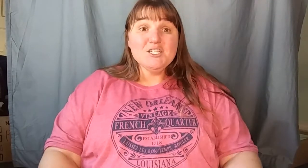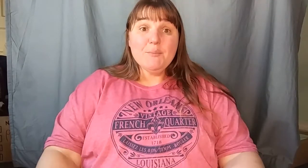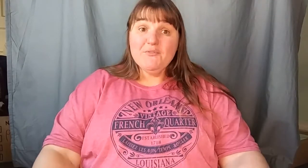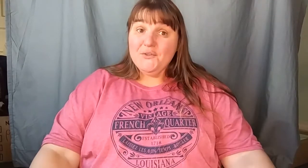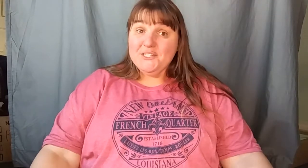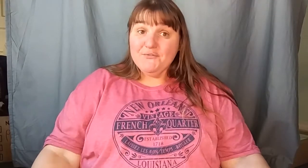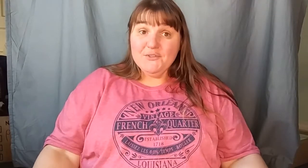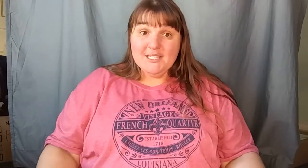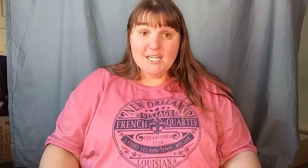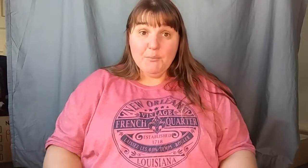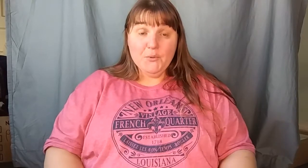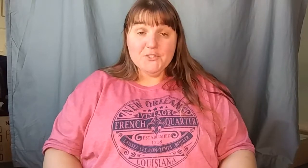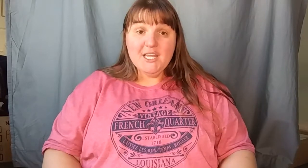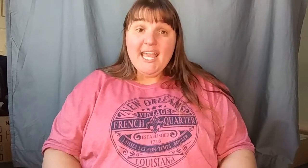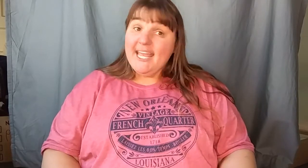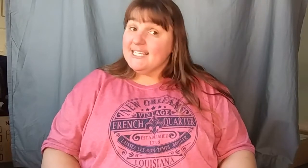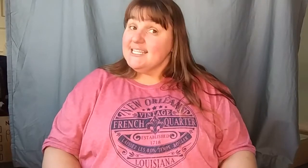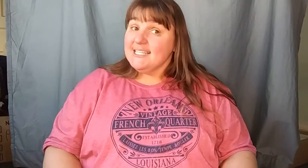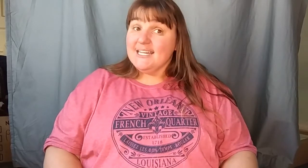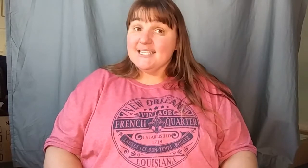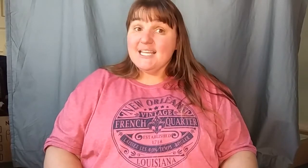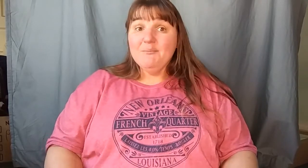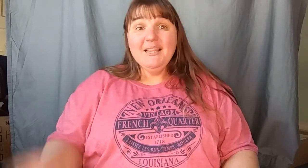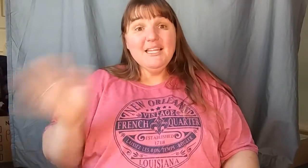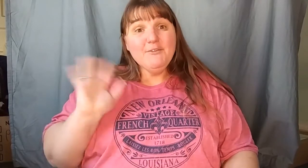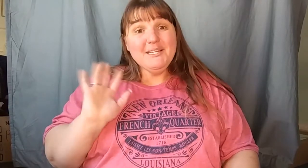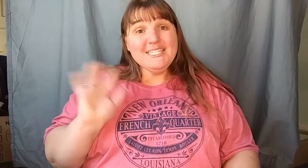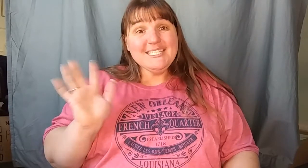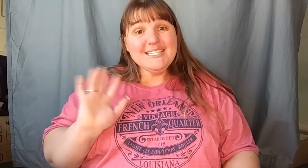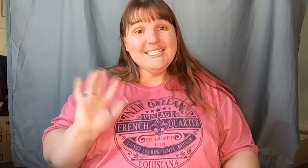top of all the different things that I post. And until the next time, love you bunches! 3 6 5 7